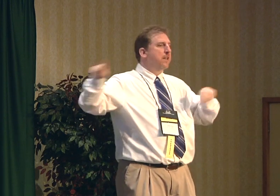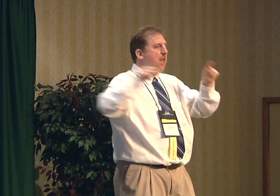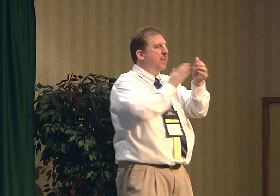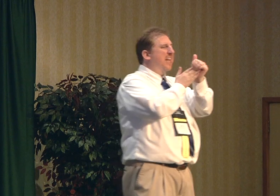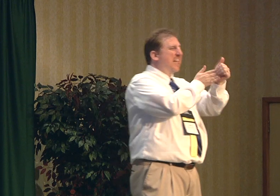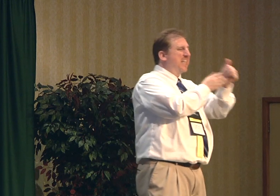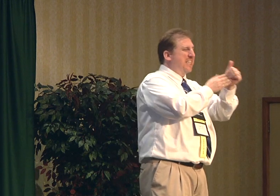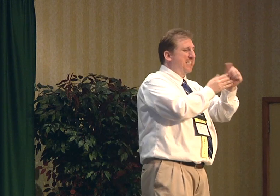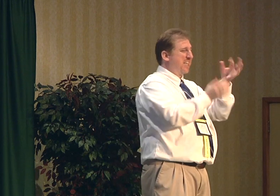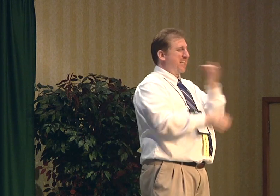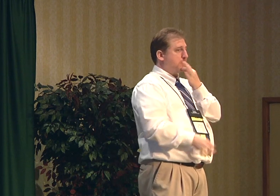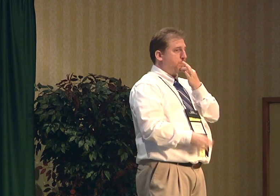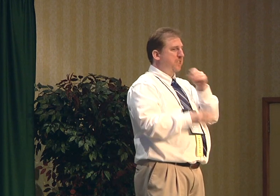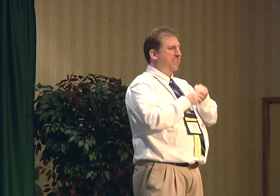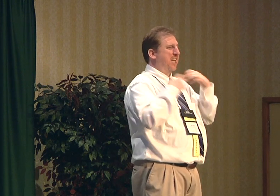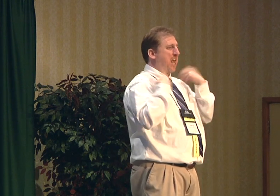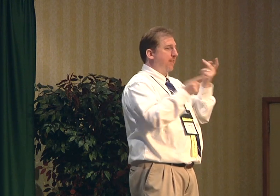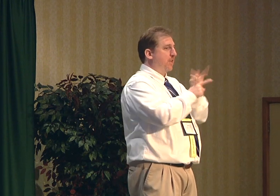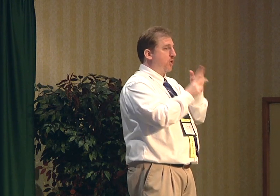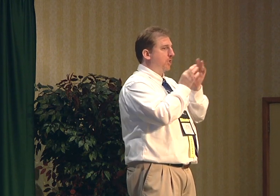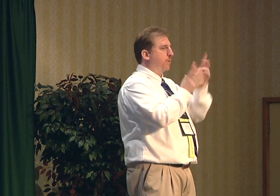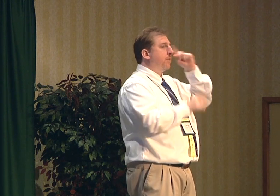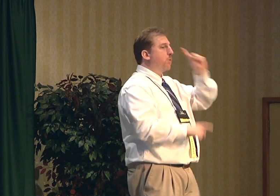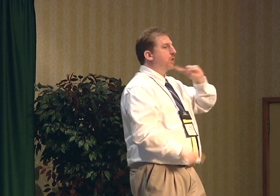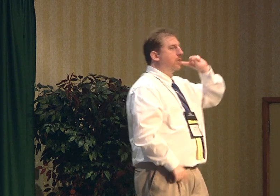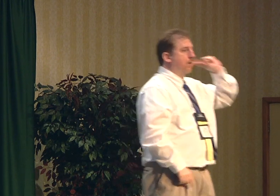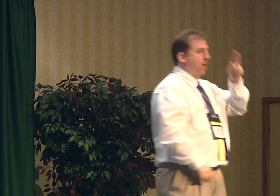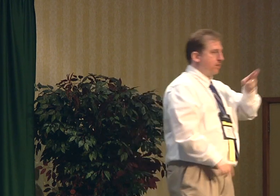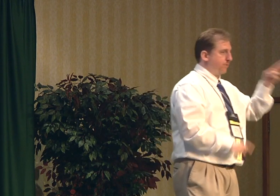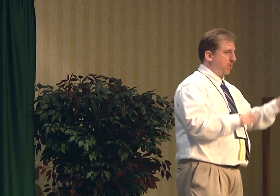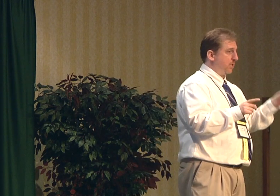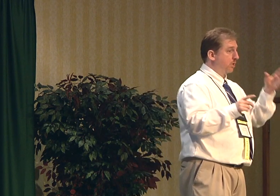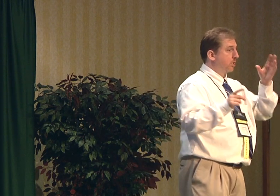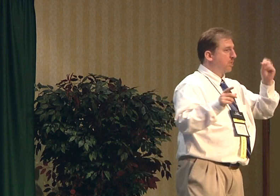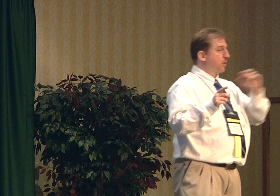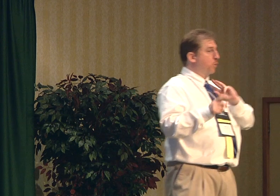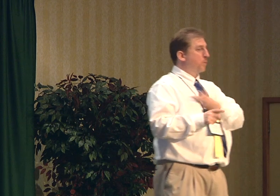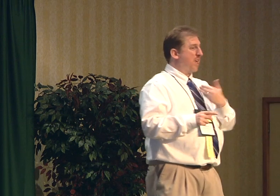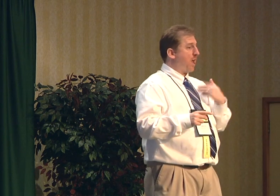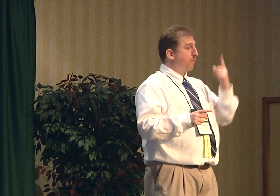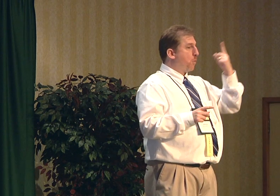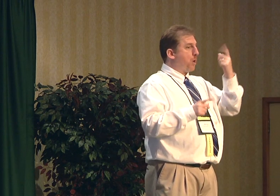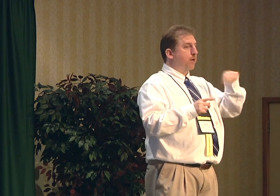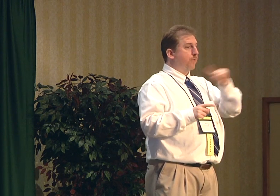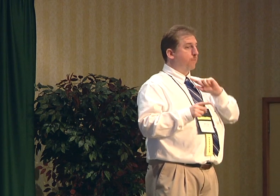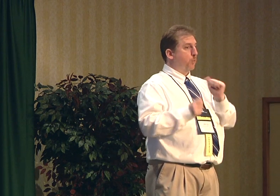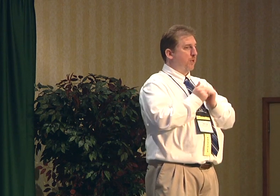The reason I'm following their recommendations is that they are the leading experts in healthcare interpreting for the deaf and hard of hearing. And we have